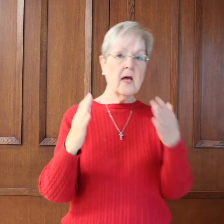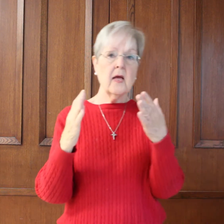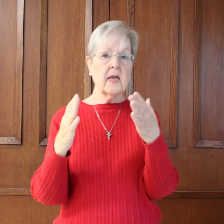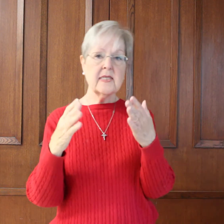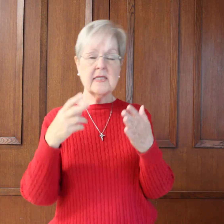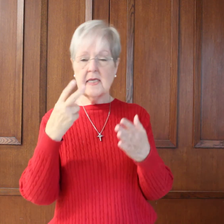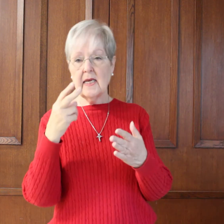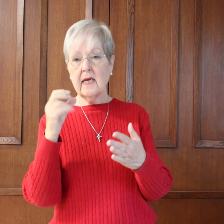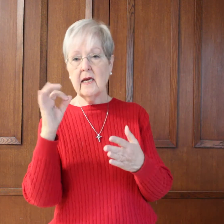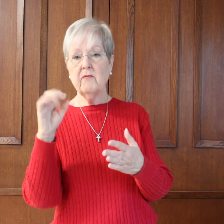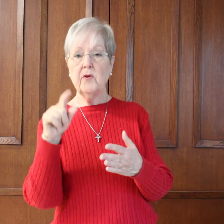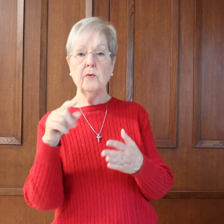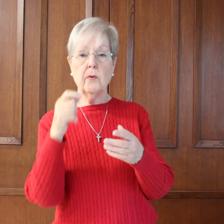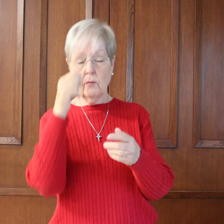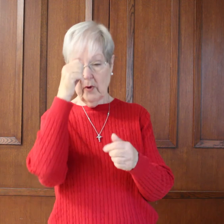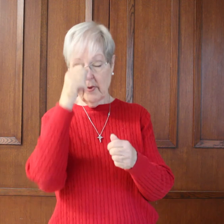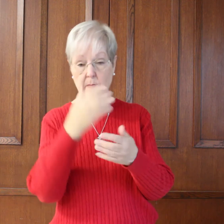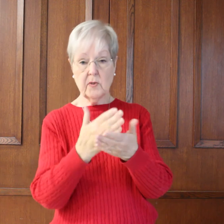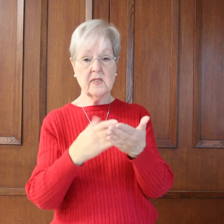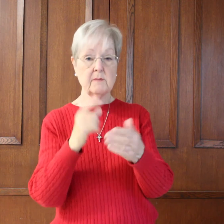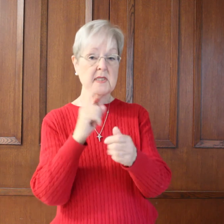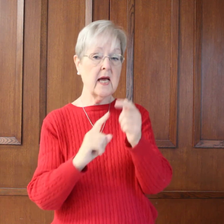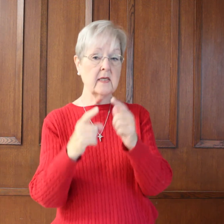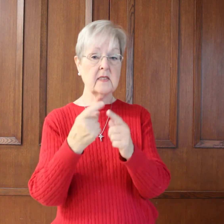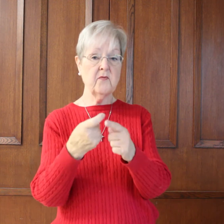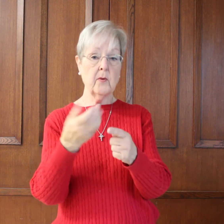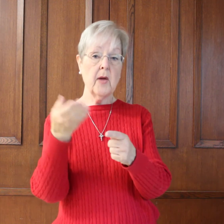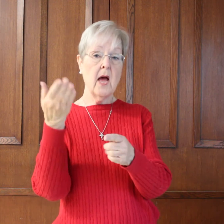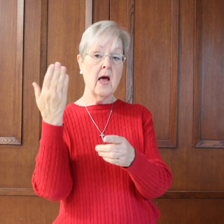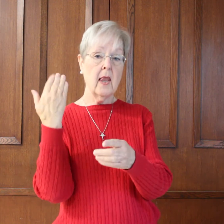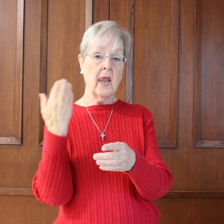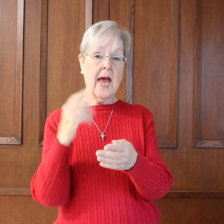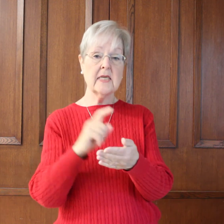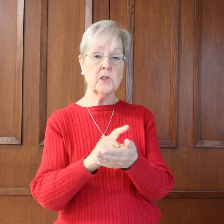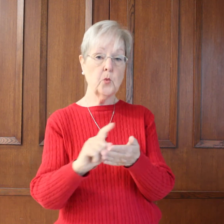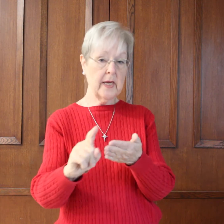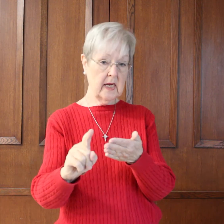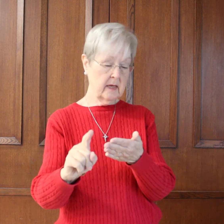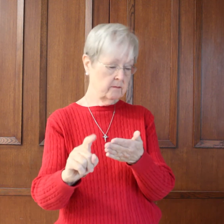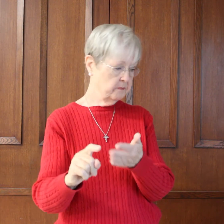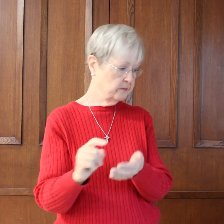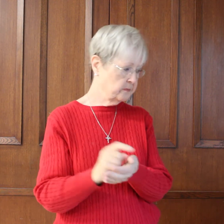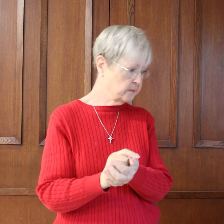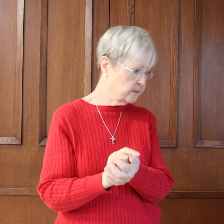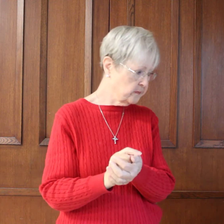Good. Let's see if you remember some signs from last week.